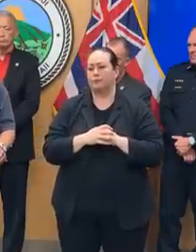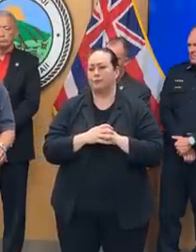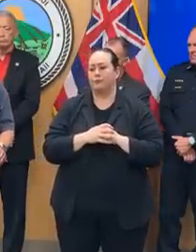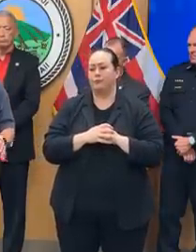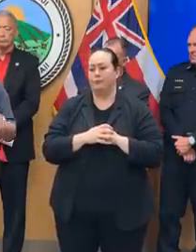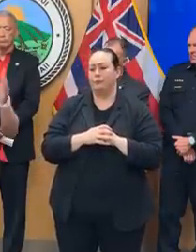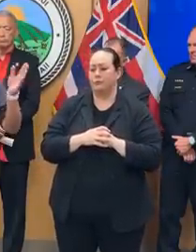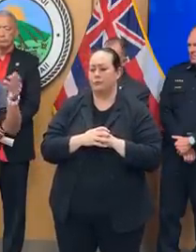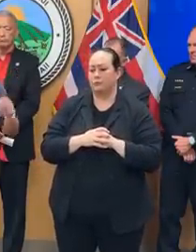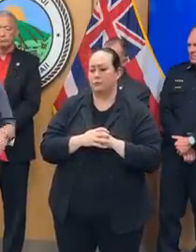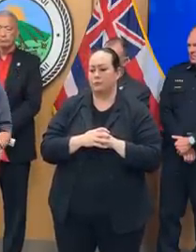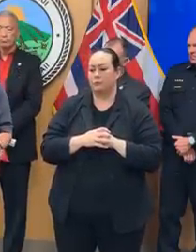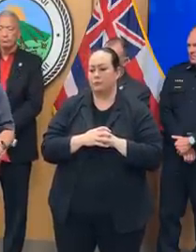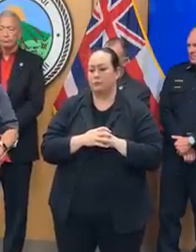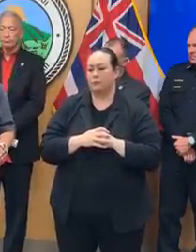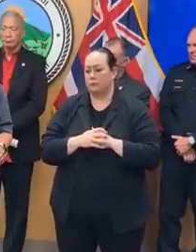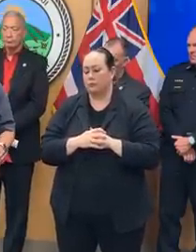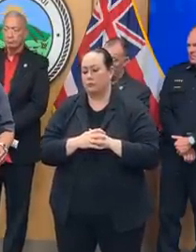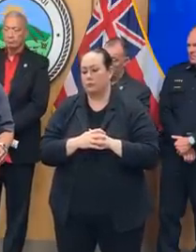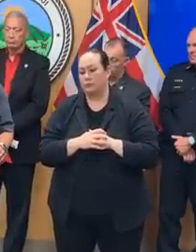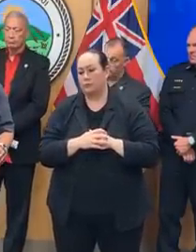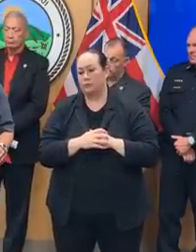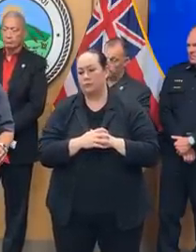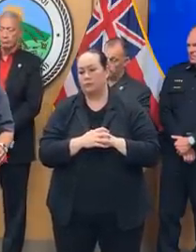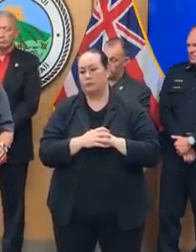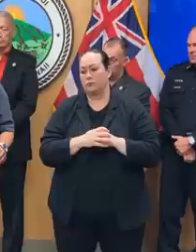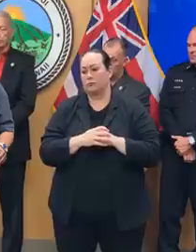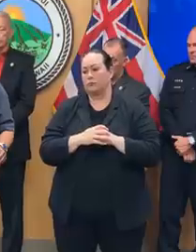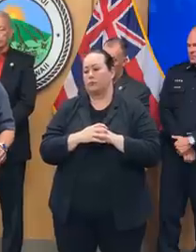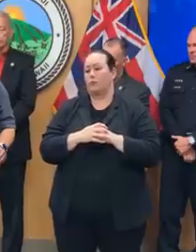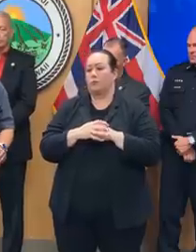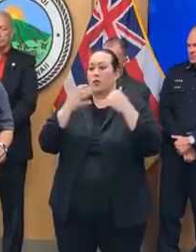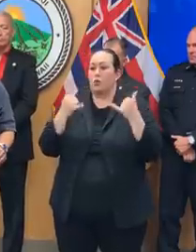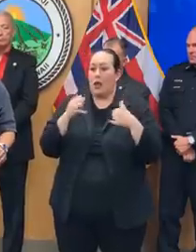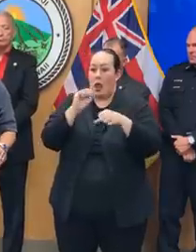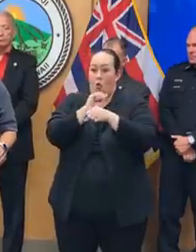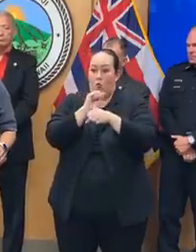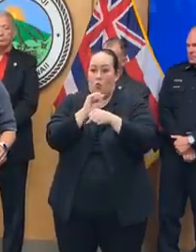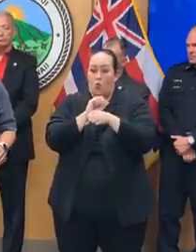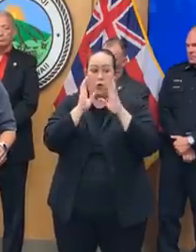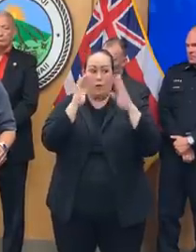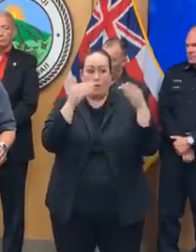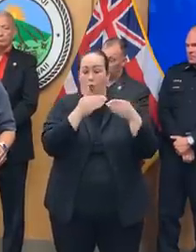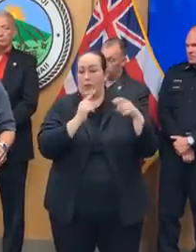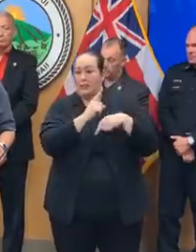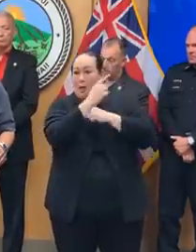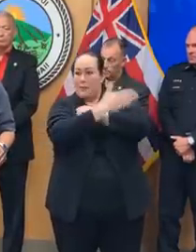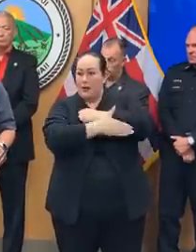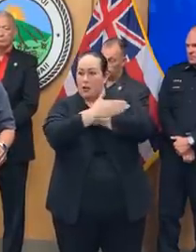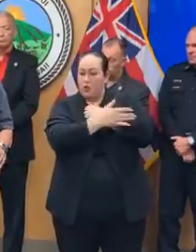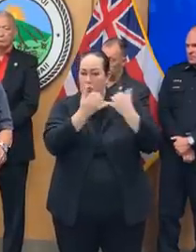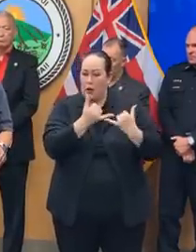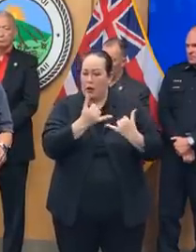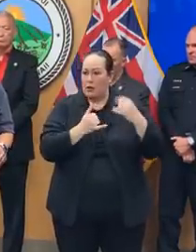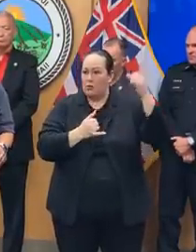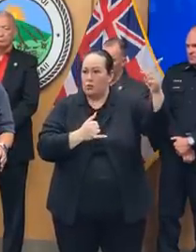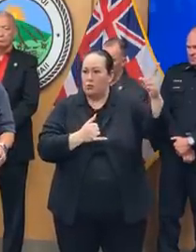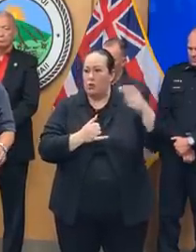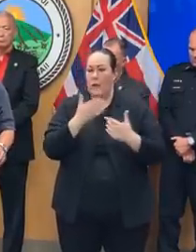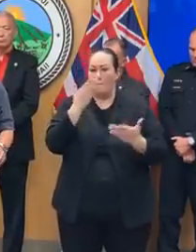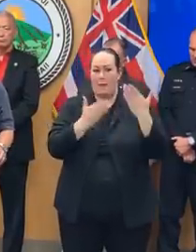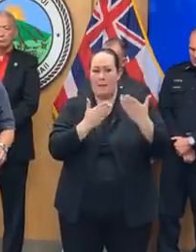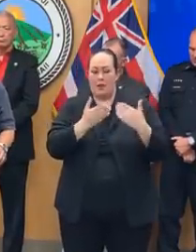and we are actually beginning work up in the upcountry area today with our recon teams, and anticipating that we